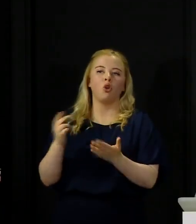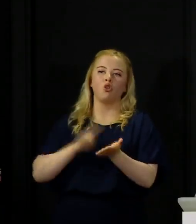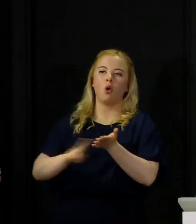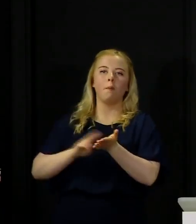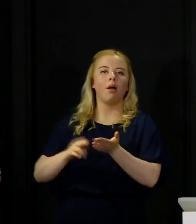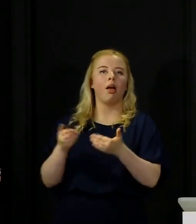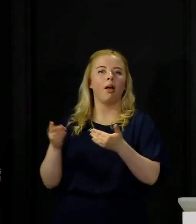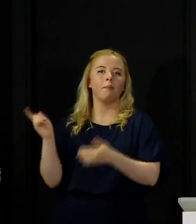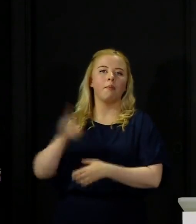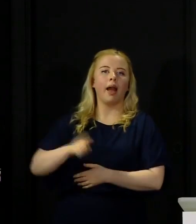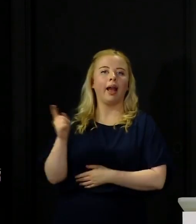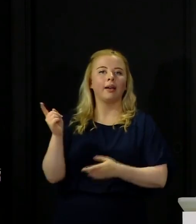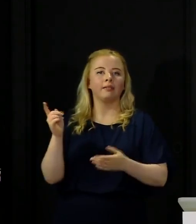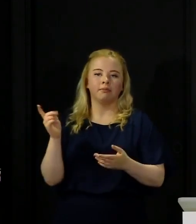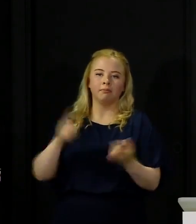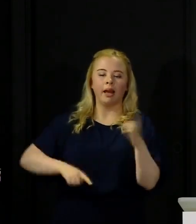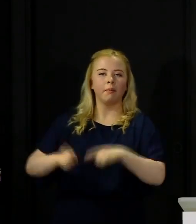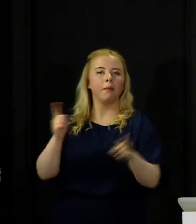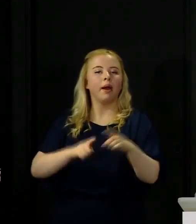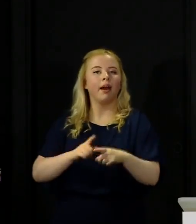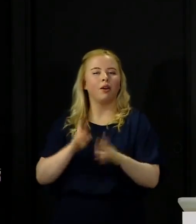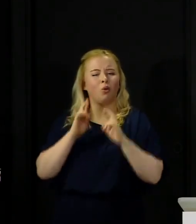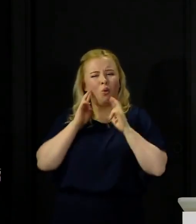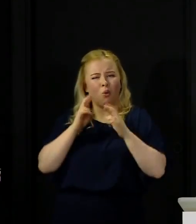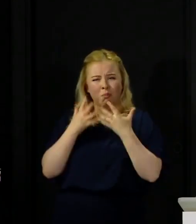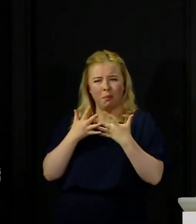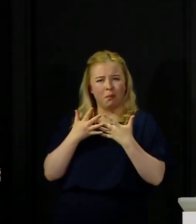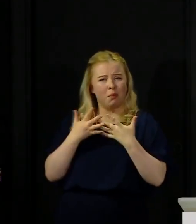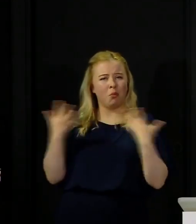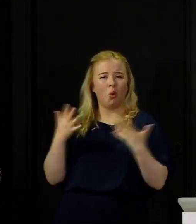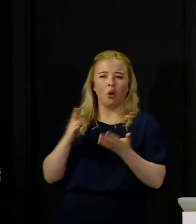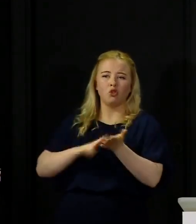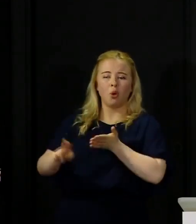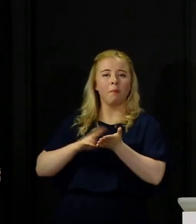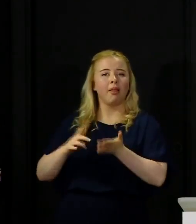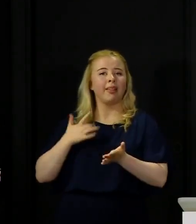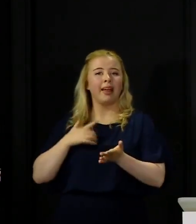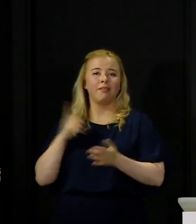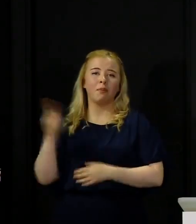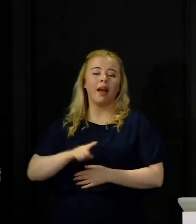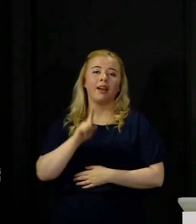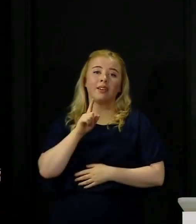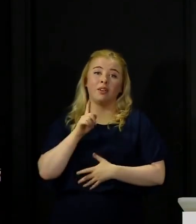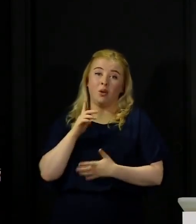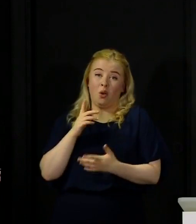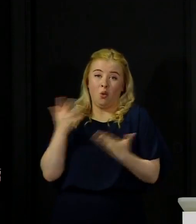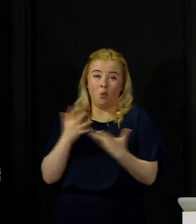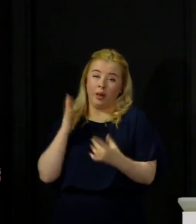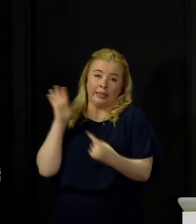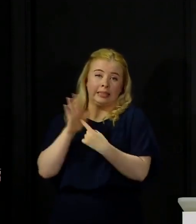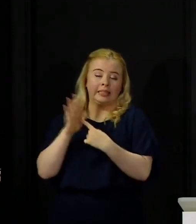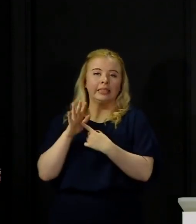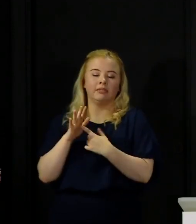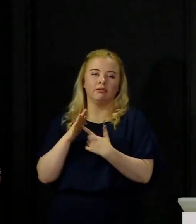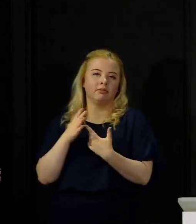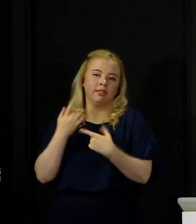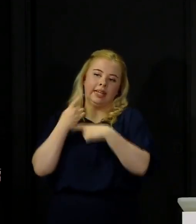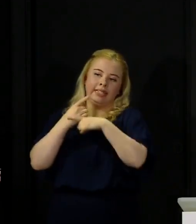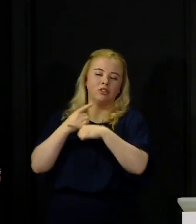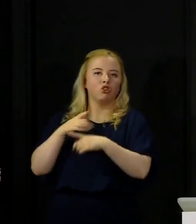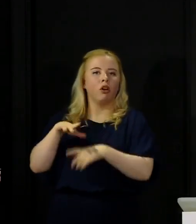restrictions. And I hope for that greater normality in all aspects of our life, but there's no way I hope for it more than in our education system.